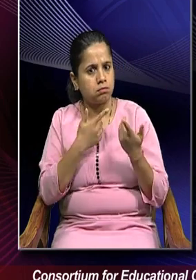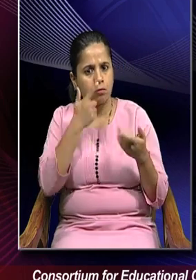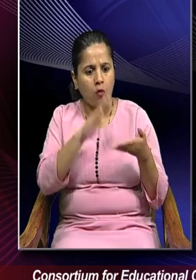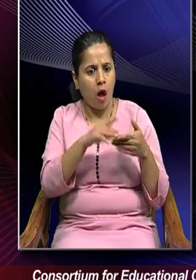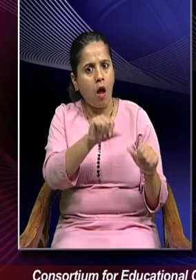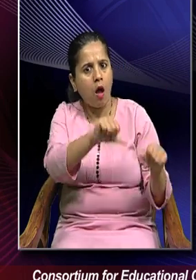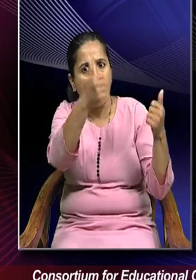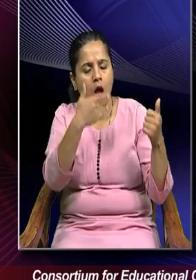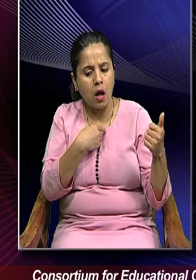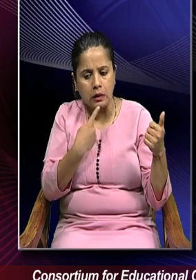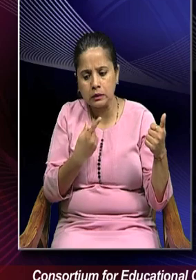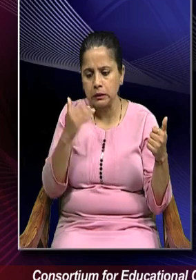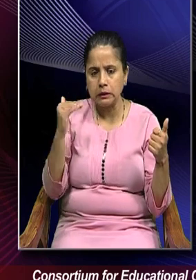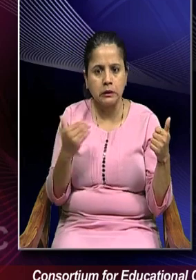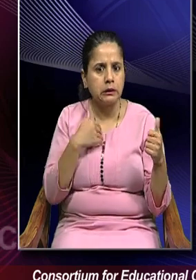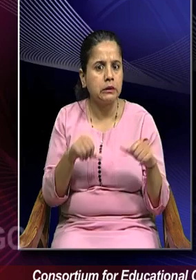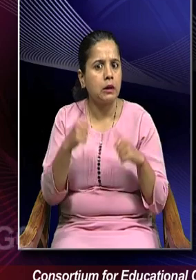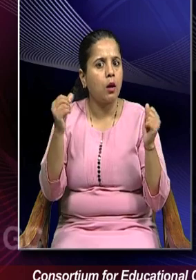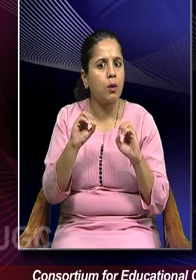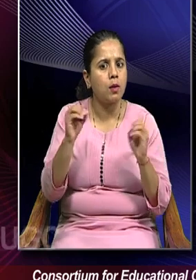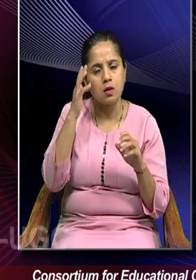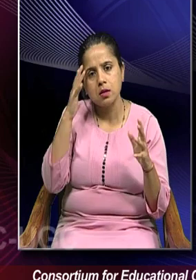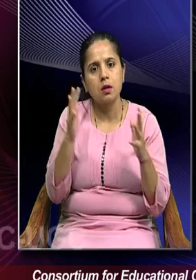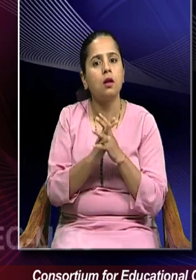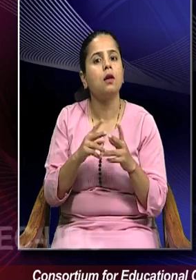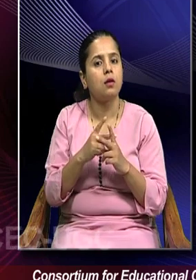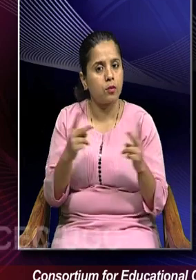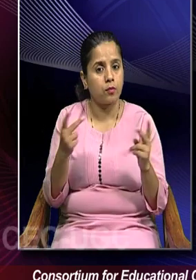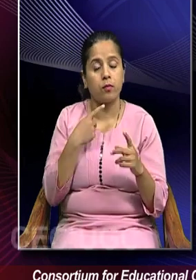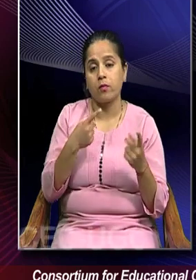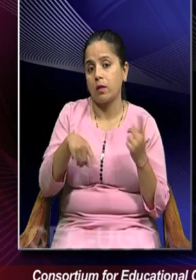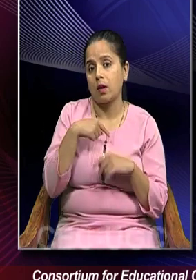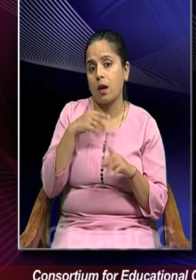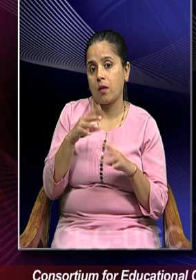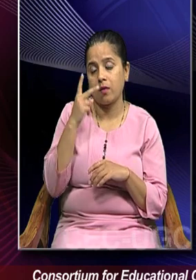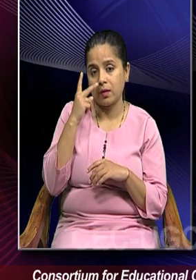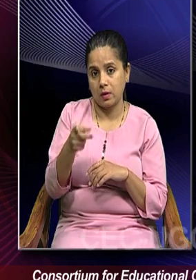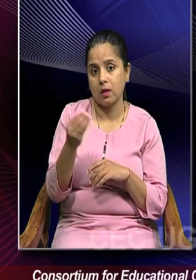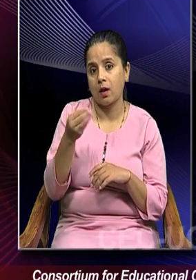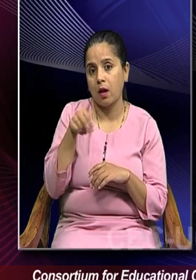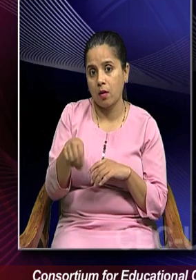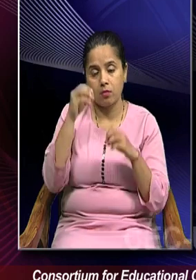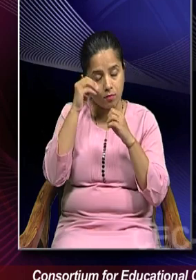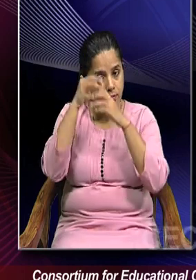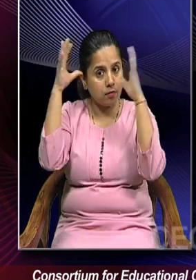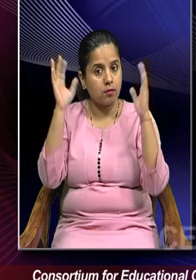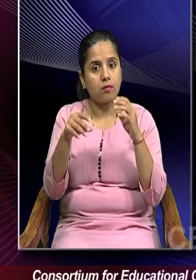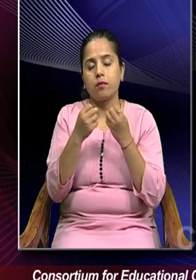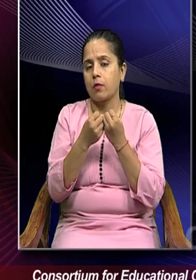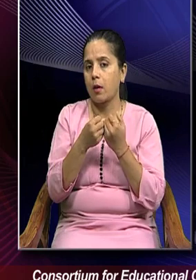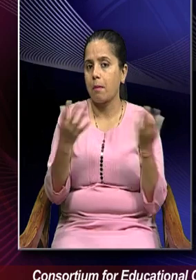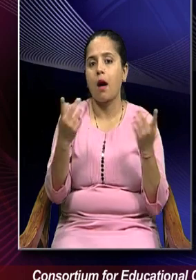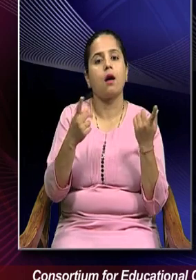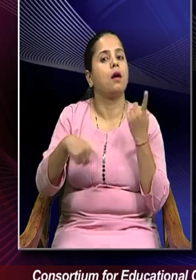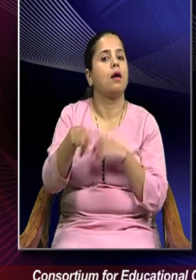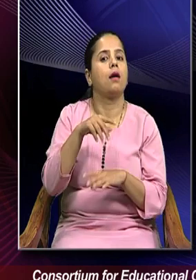wife's success in that sense. And we find that such kind of picturizations, many of them, one